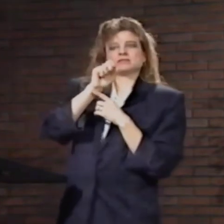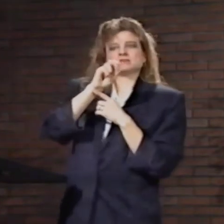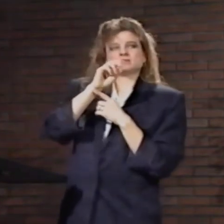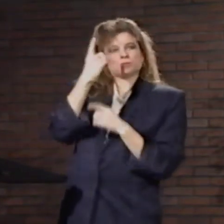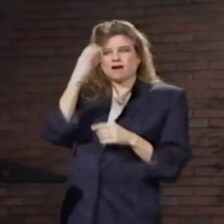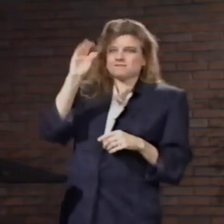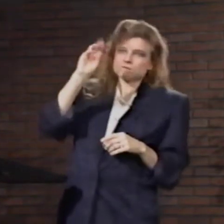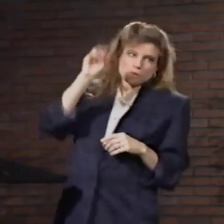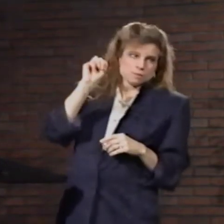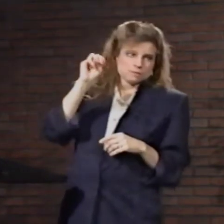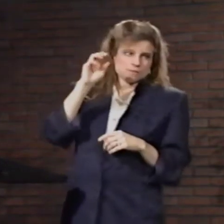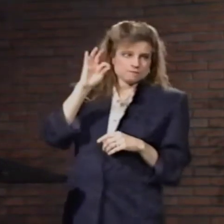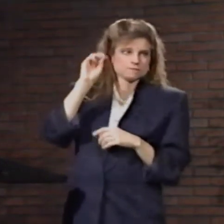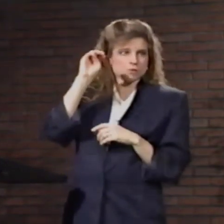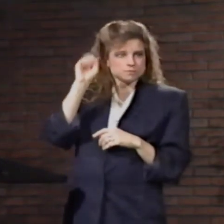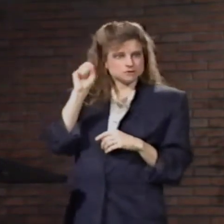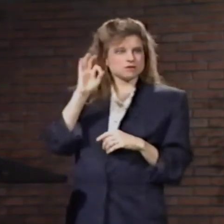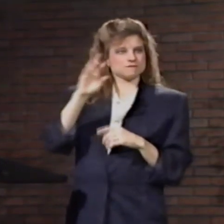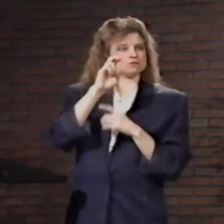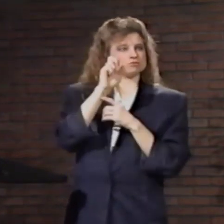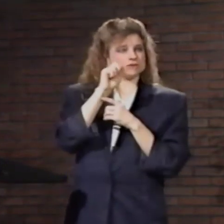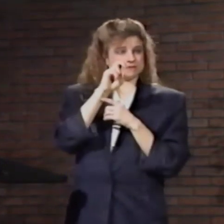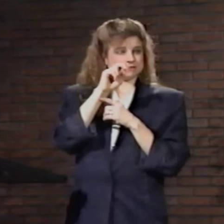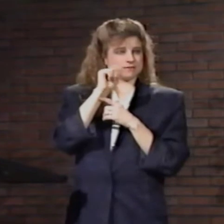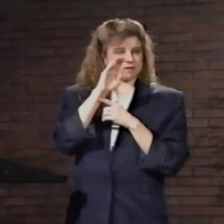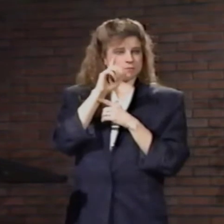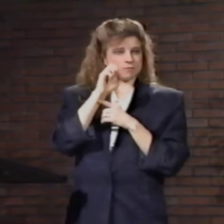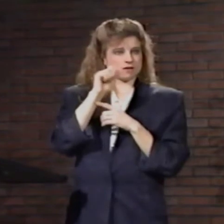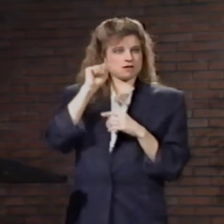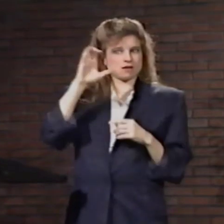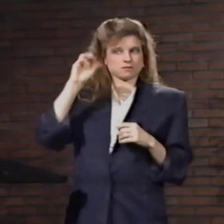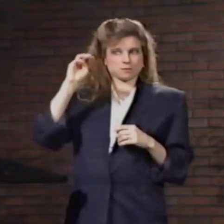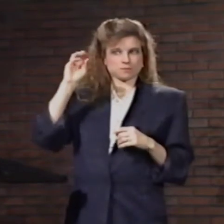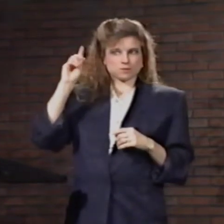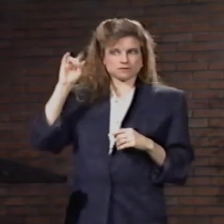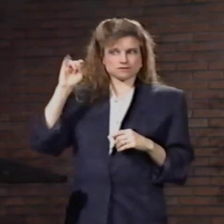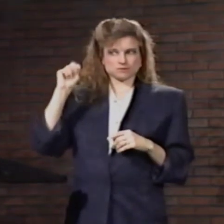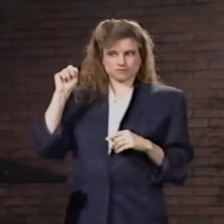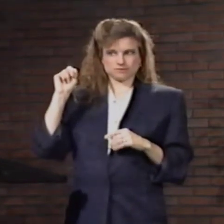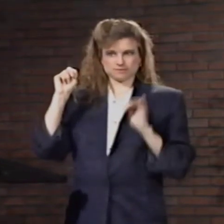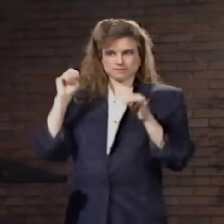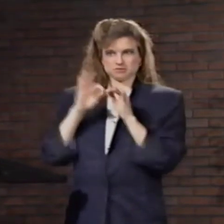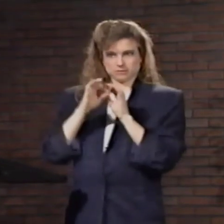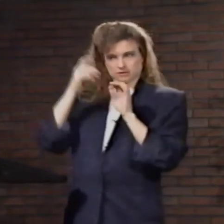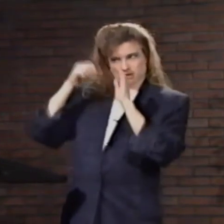And interpreters are considered one form of a reasonable accommodation.